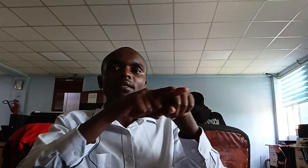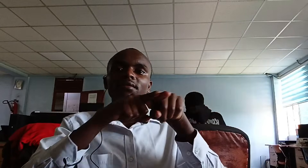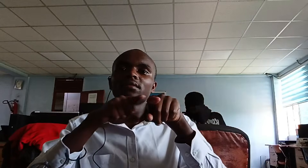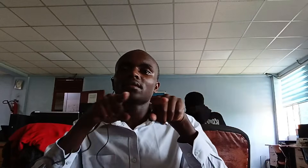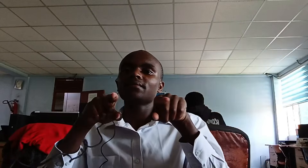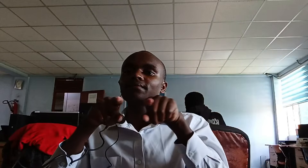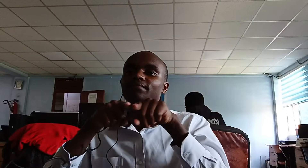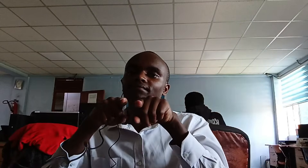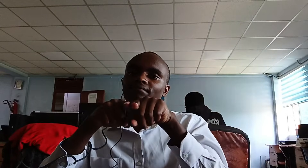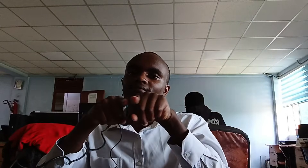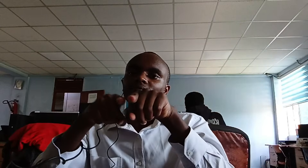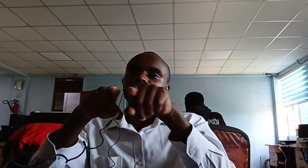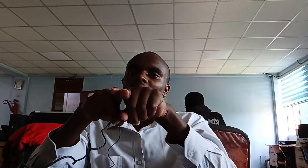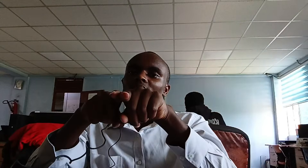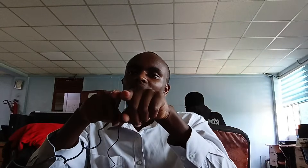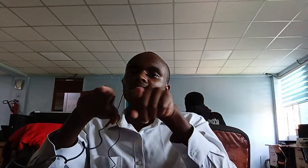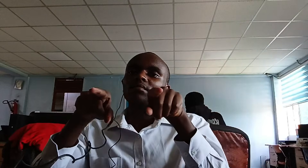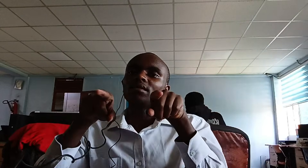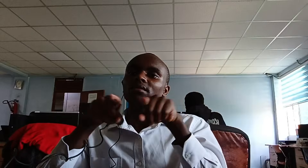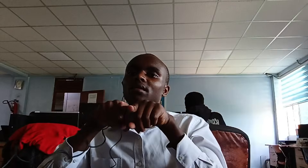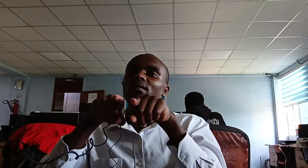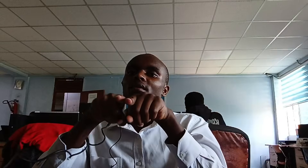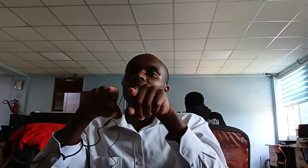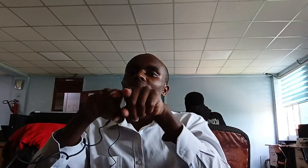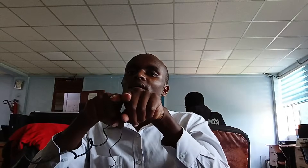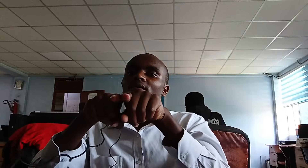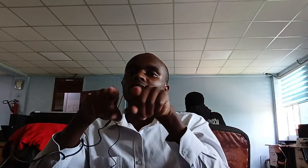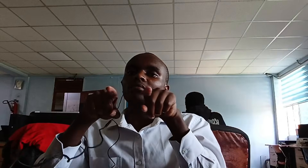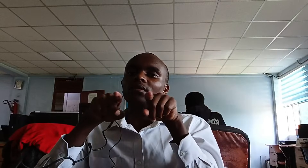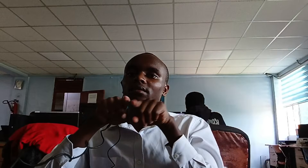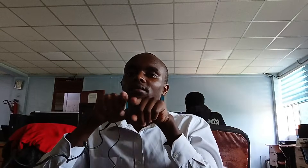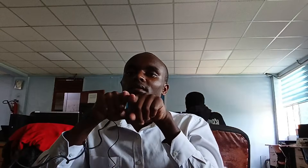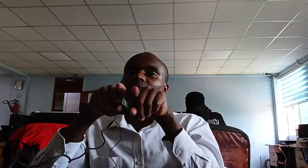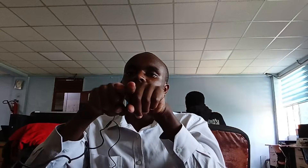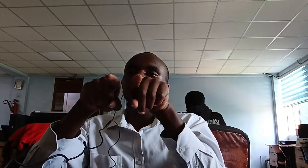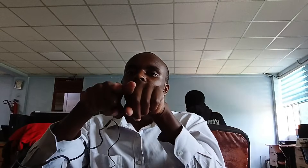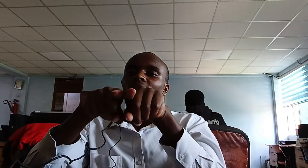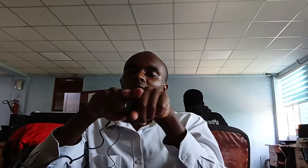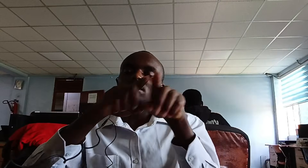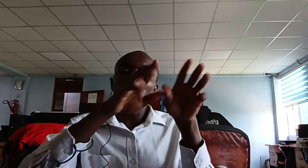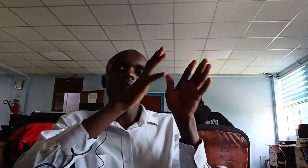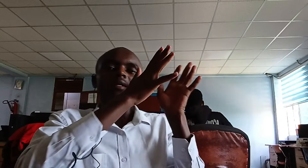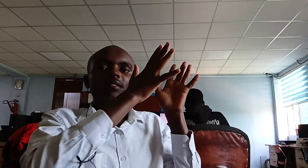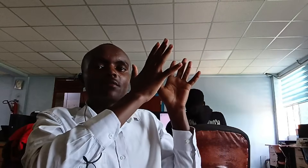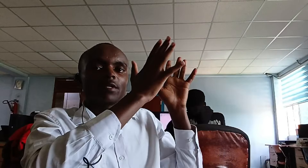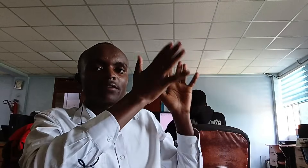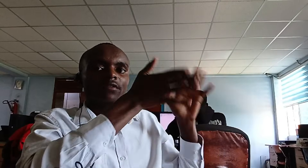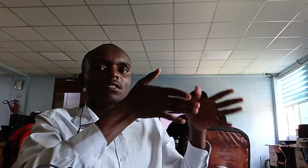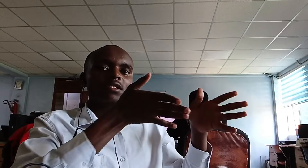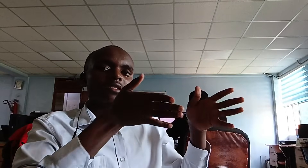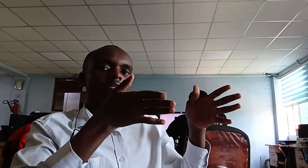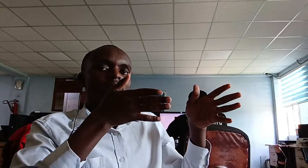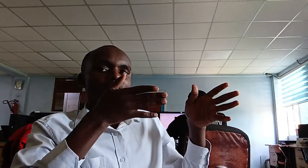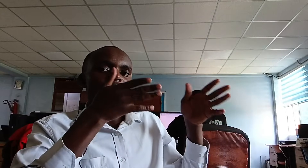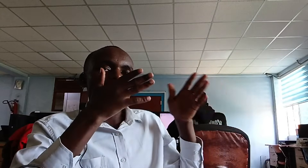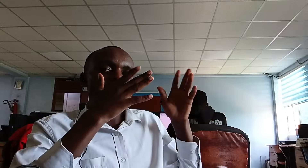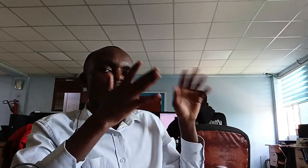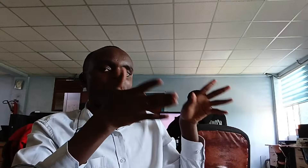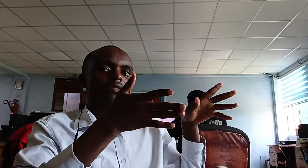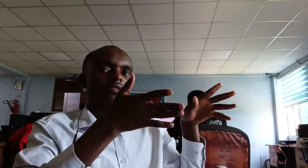siblings, siblings, siblings. Remember this, when I face this side, I'm just demonstrating for you